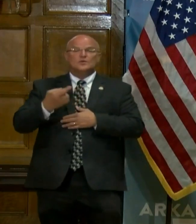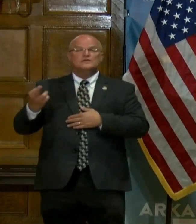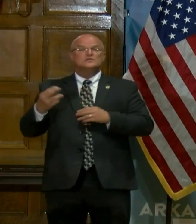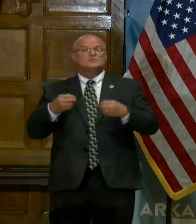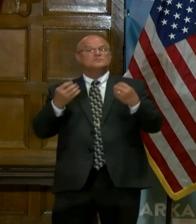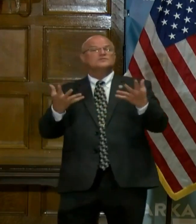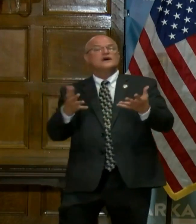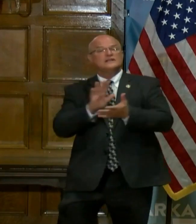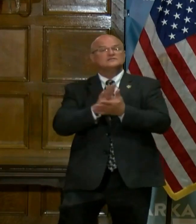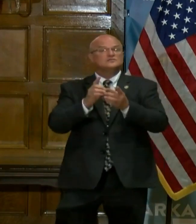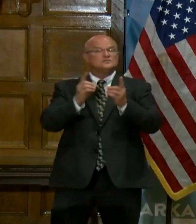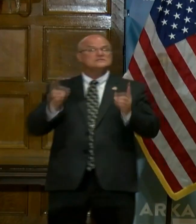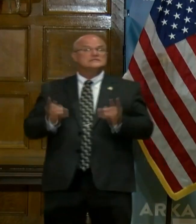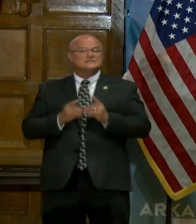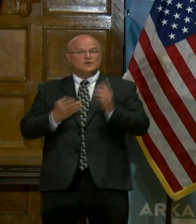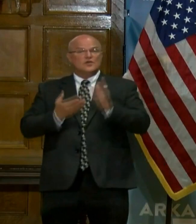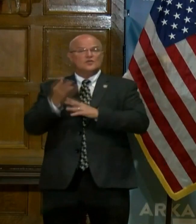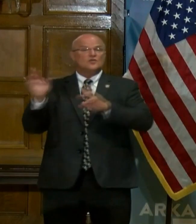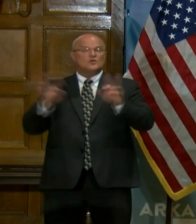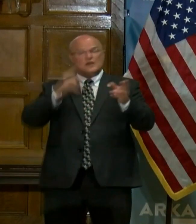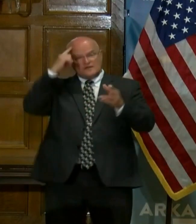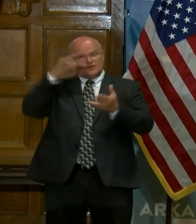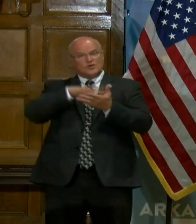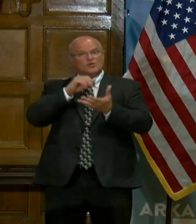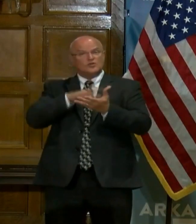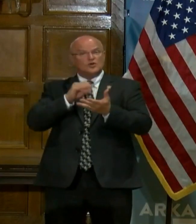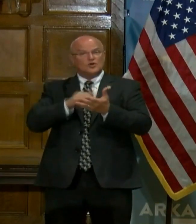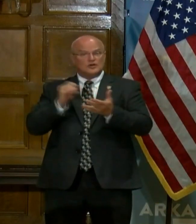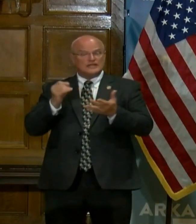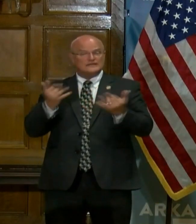being provided to school districts through the Ready for Learning initiative